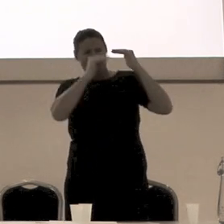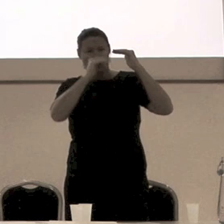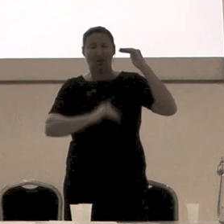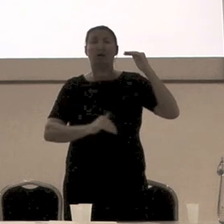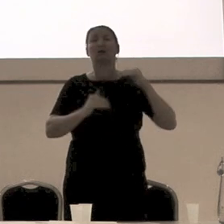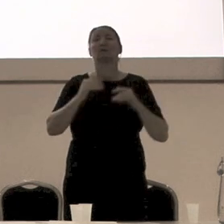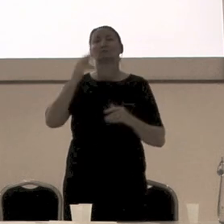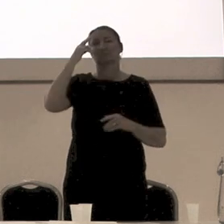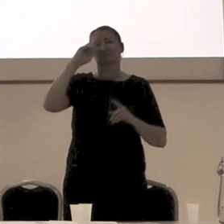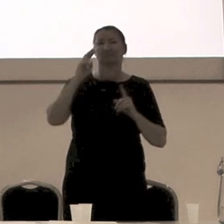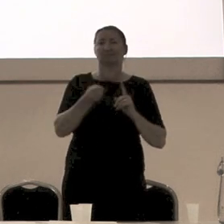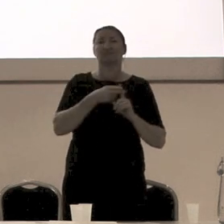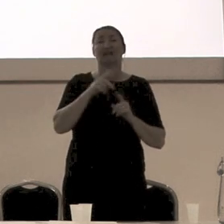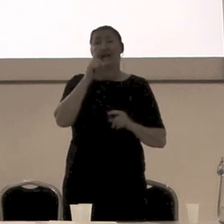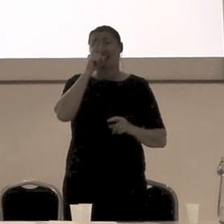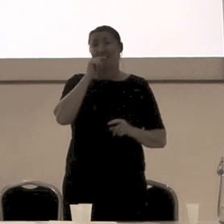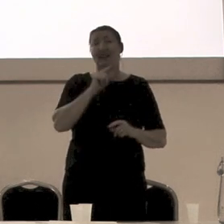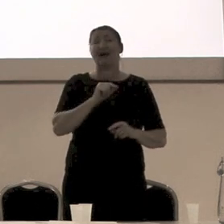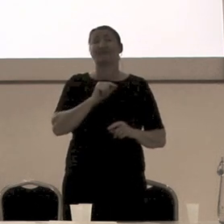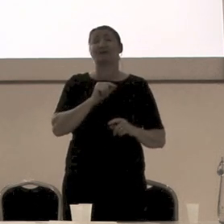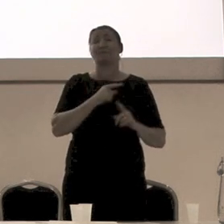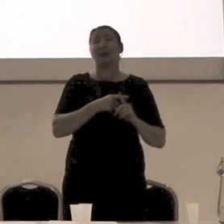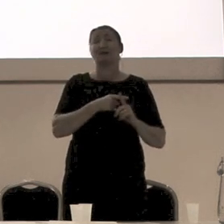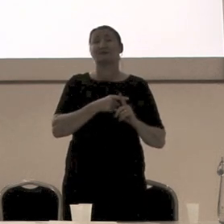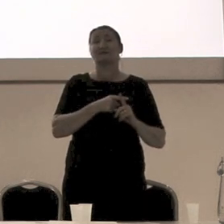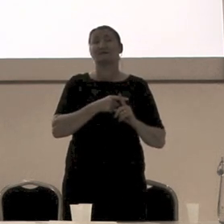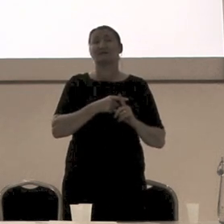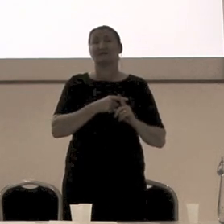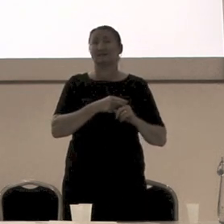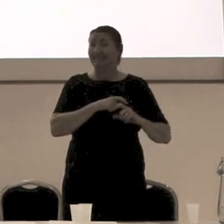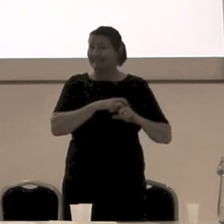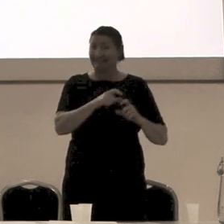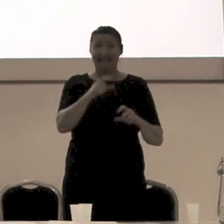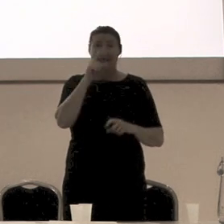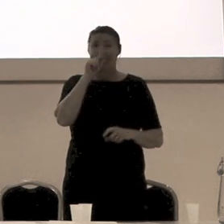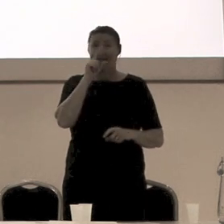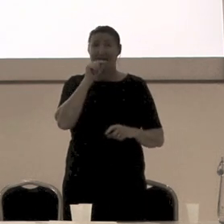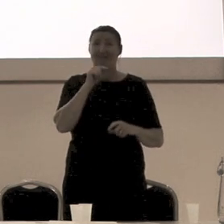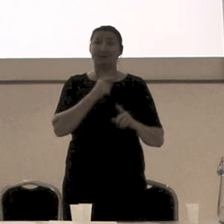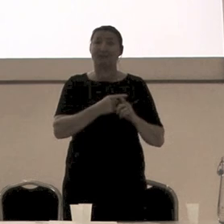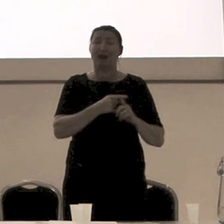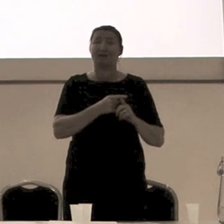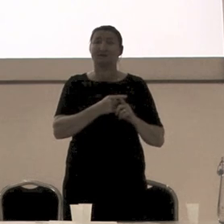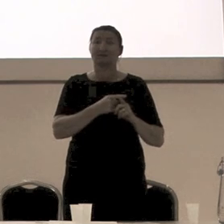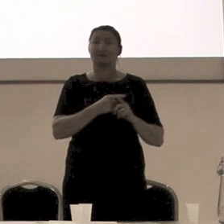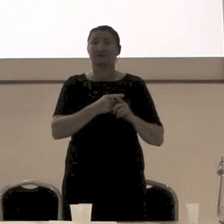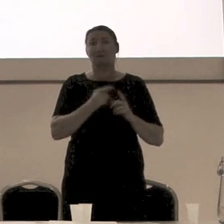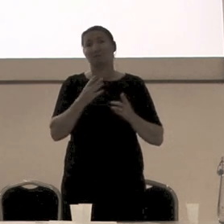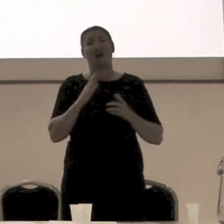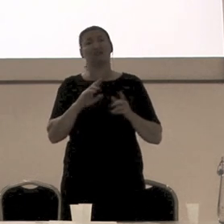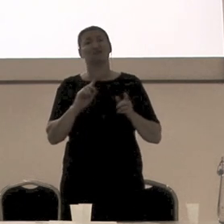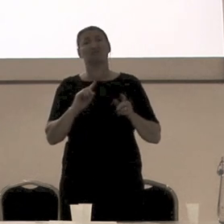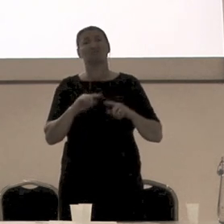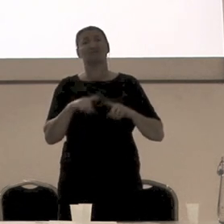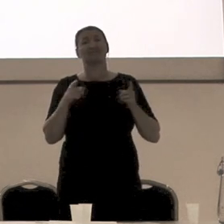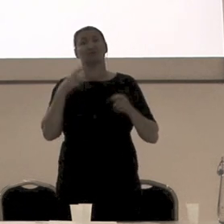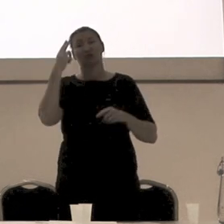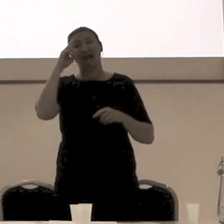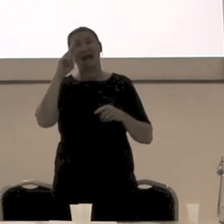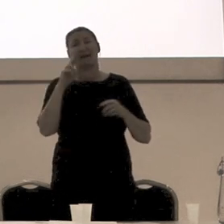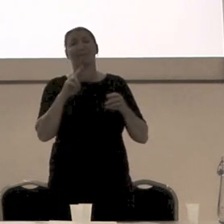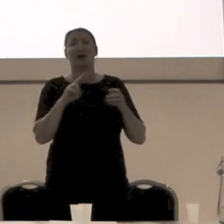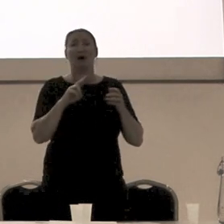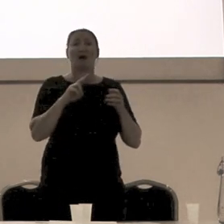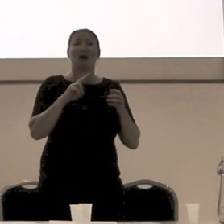plus. So that was introduced. And we are still doing that with the SATs. We're still measuring a very narrow band